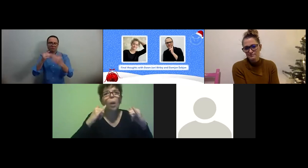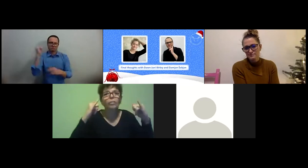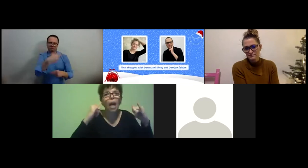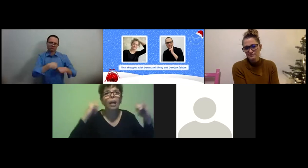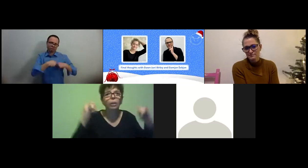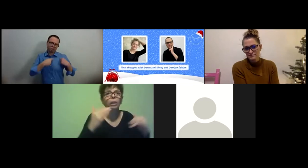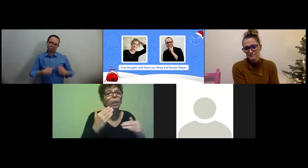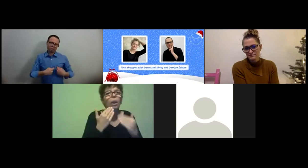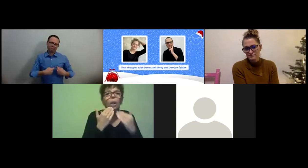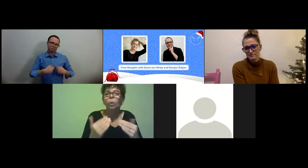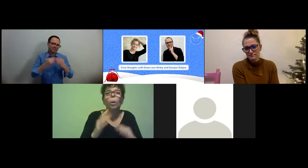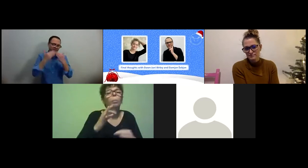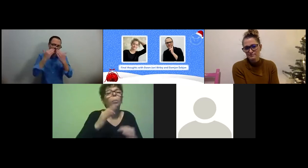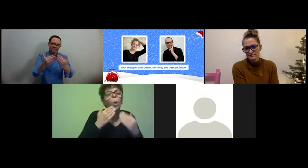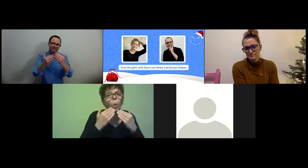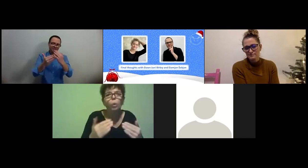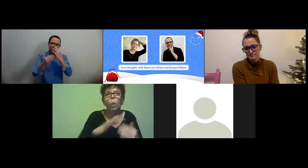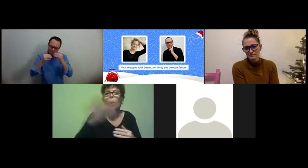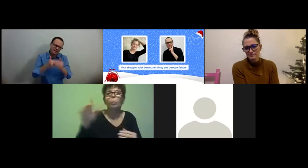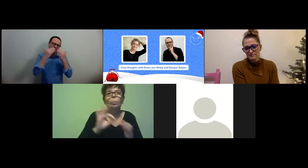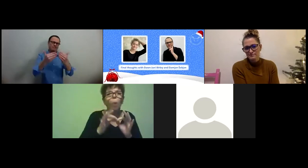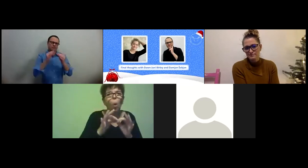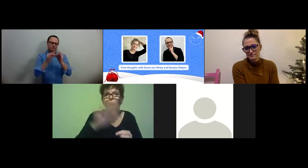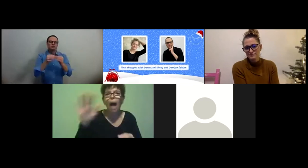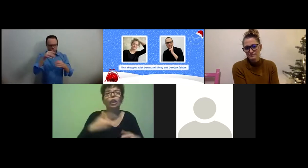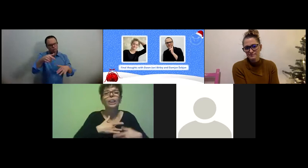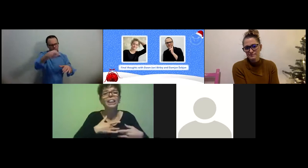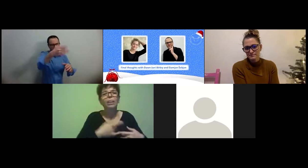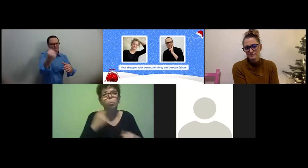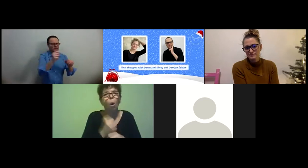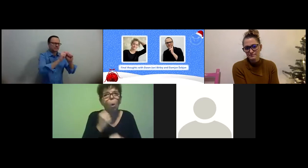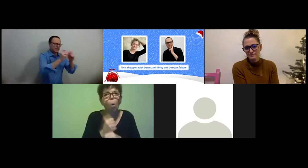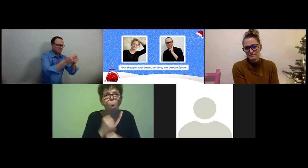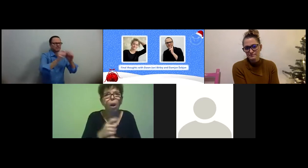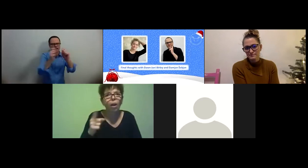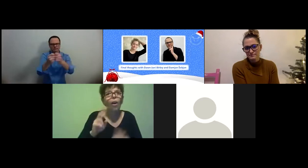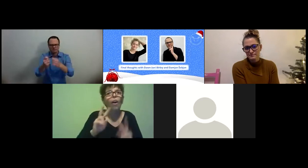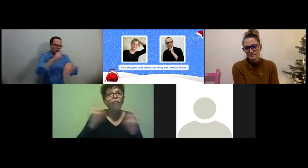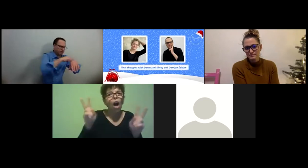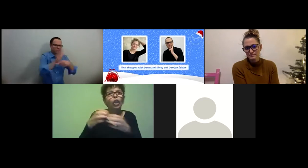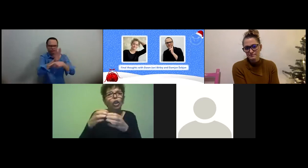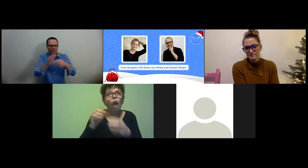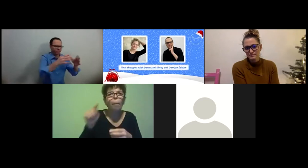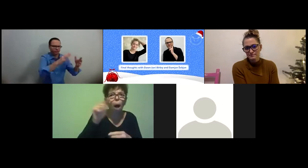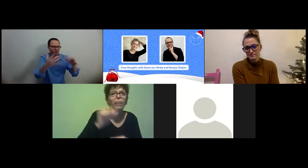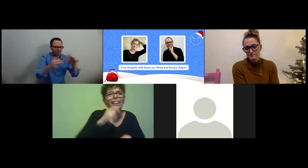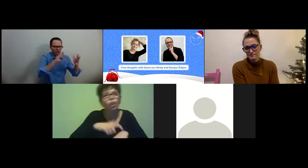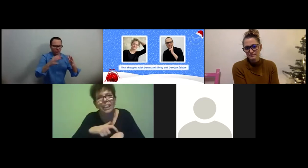seen interpreters who are not certified grow throughout this season.